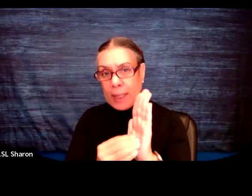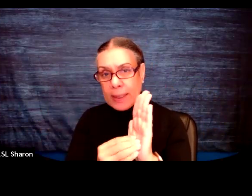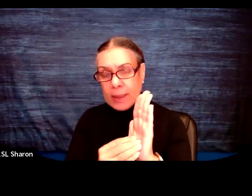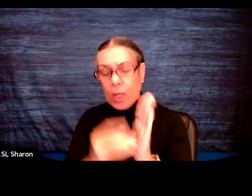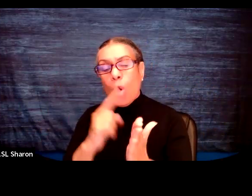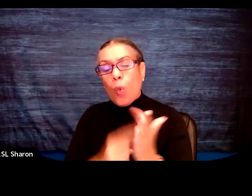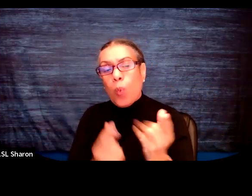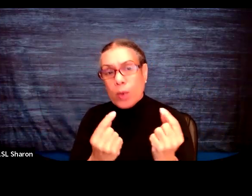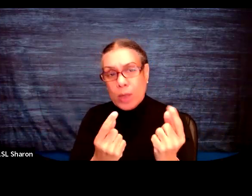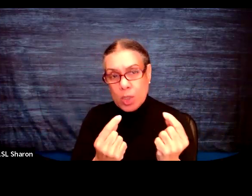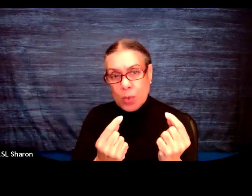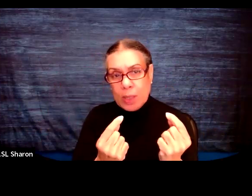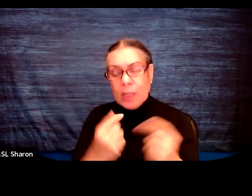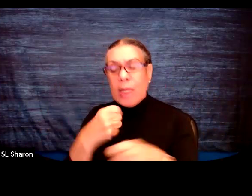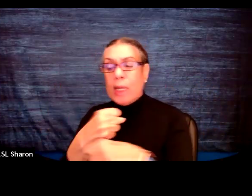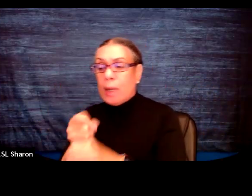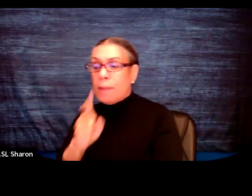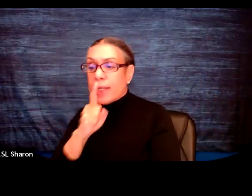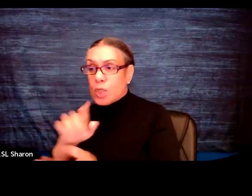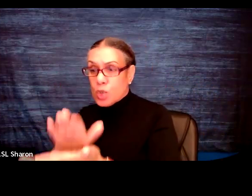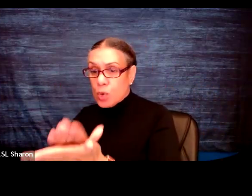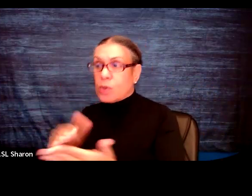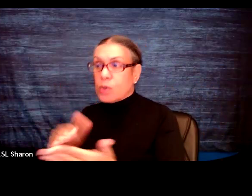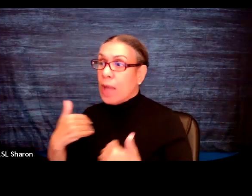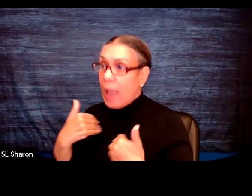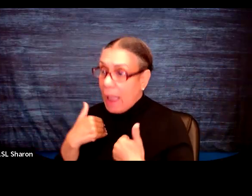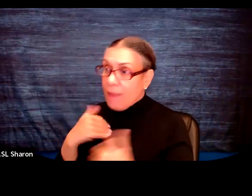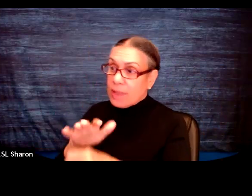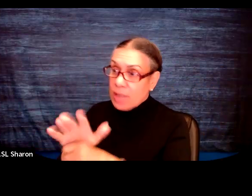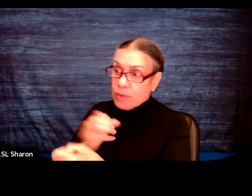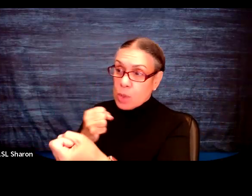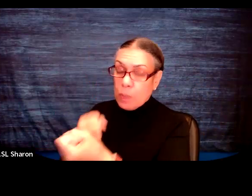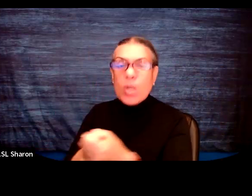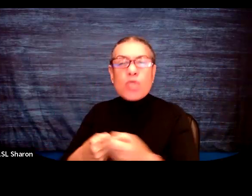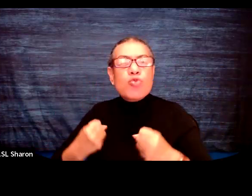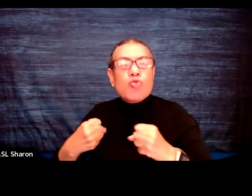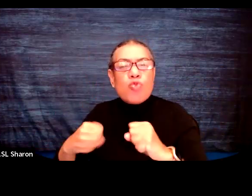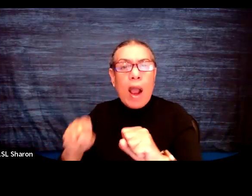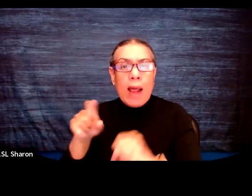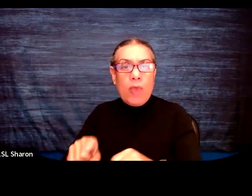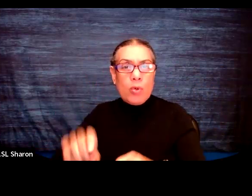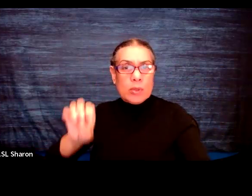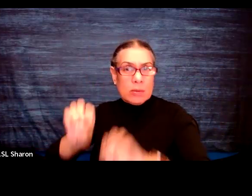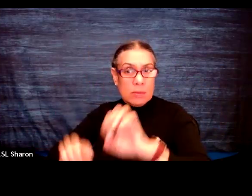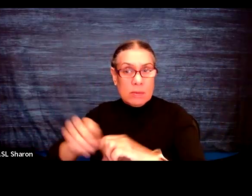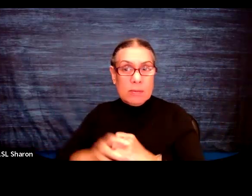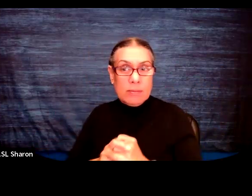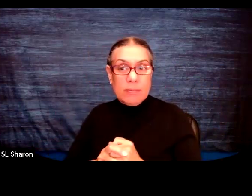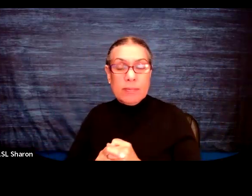trying and making sure the school has supports to try. And we were, unfortunately, I